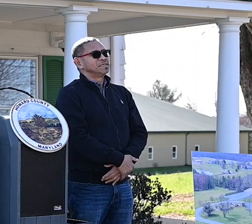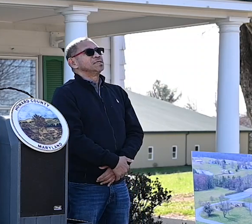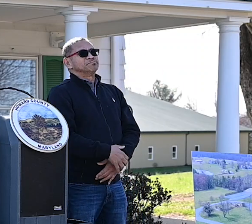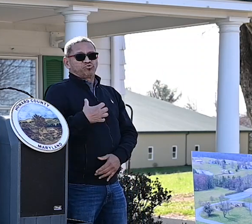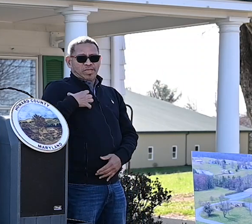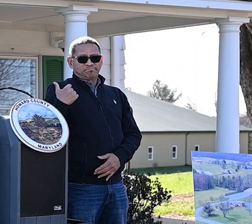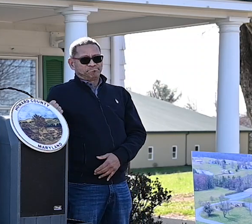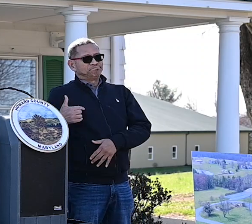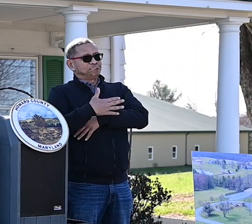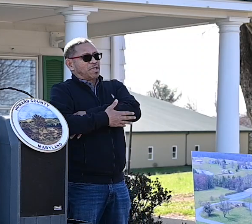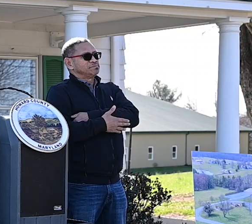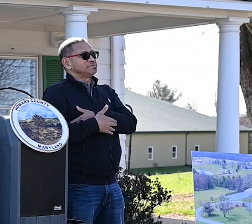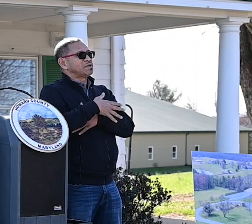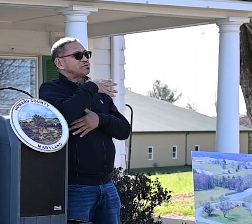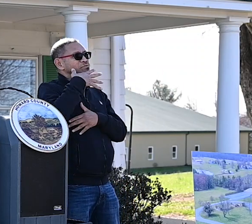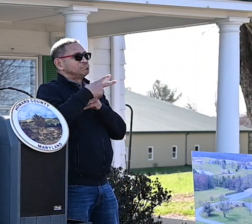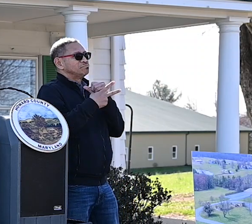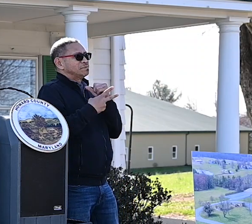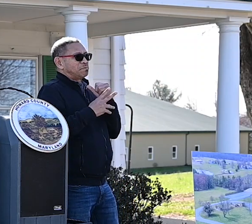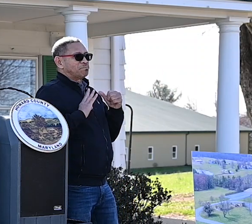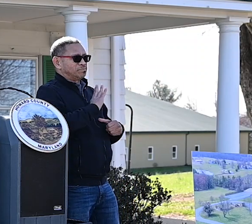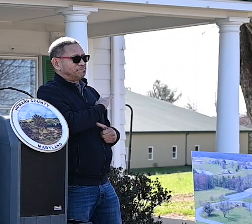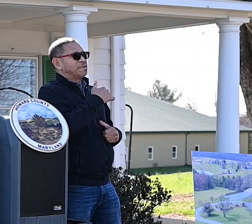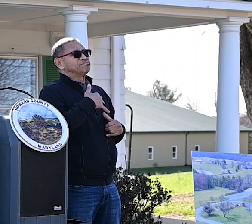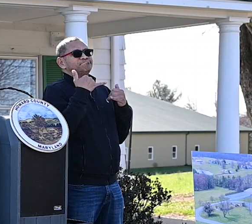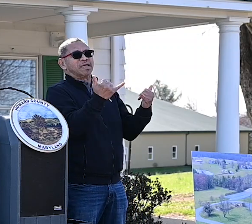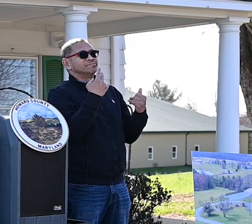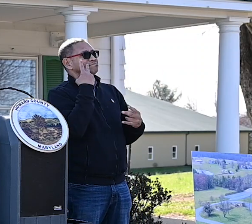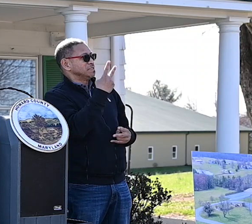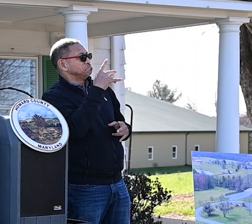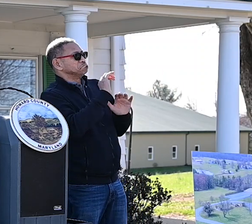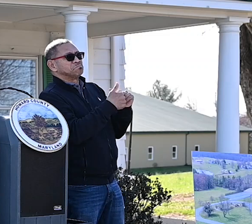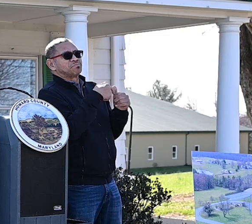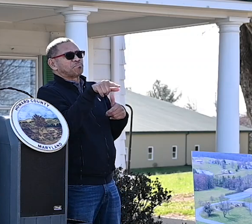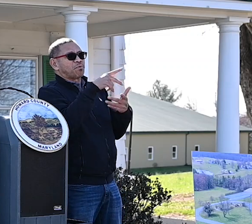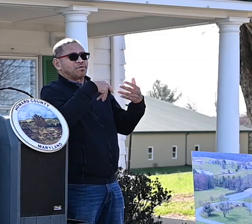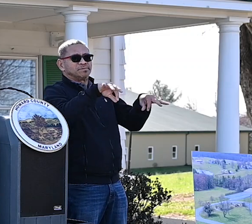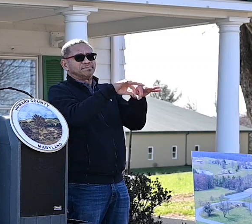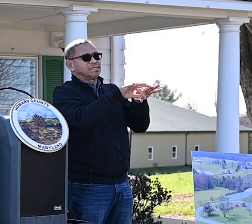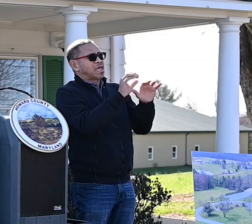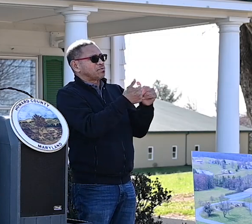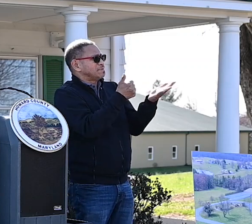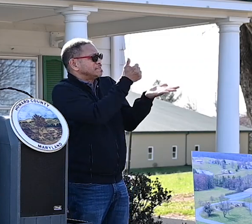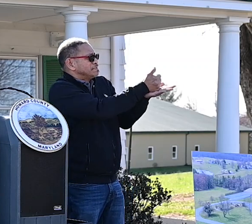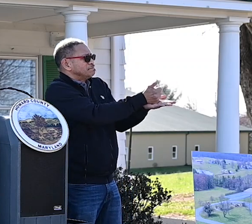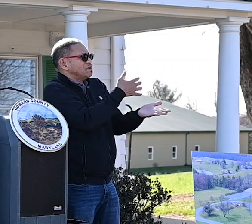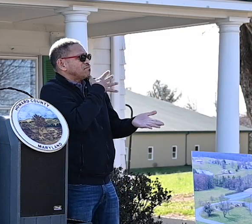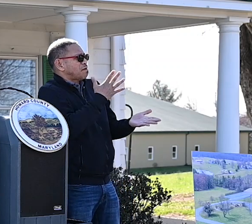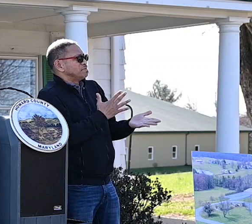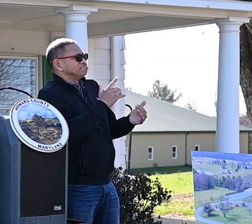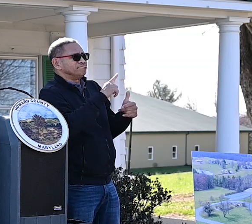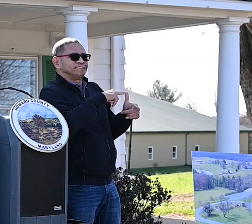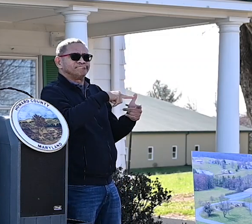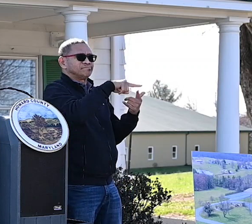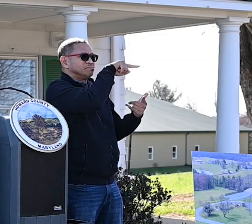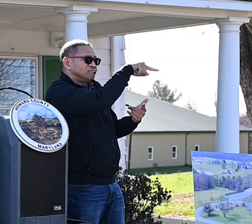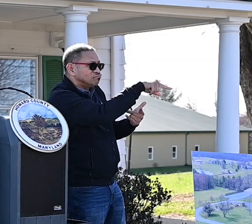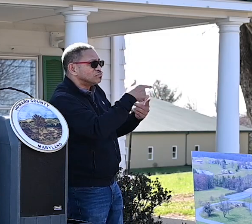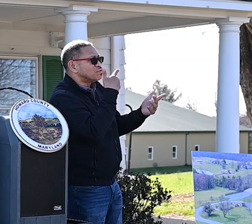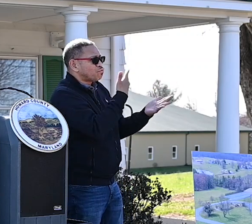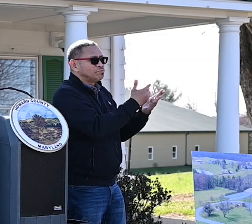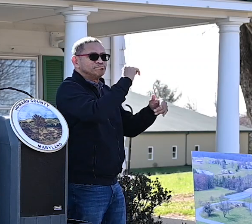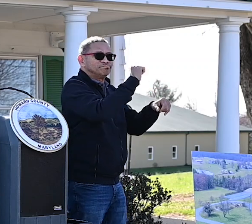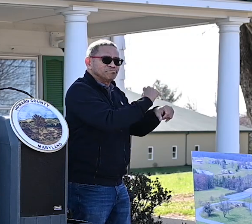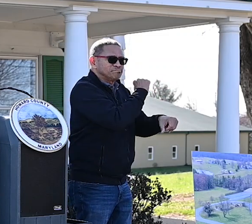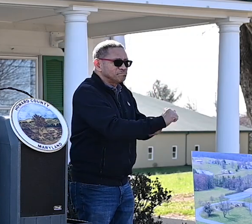chair of the county's Agricultural Preservation Board, I now see the need to how can we assist the farmer to be able to make a good